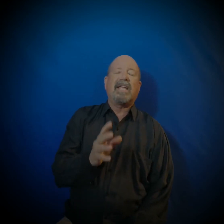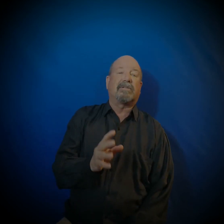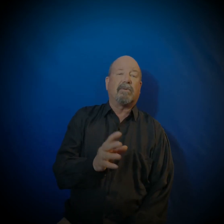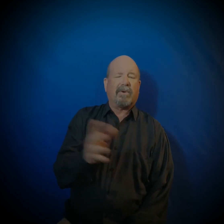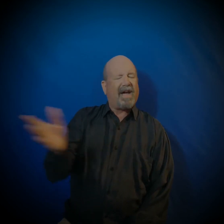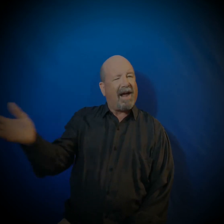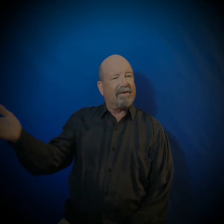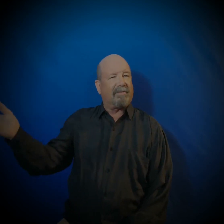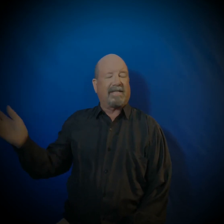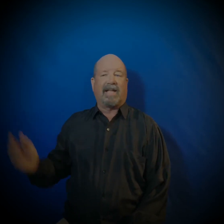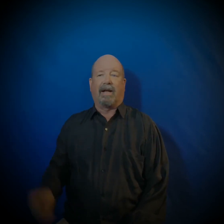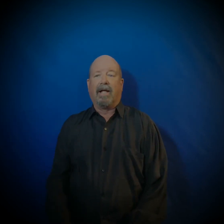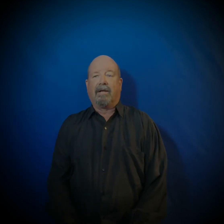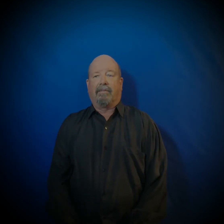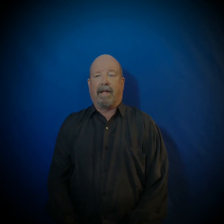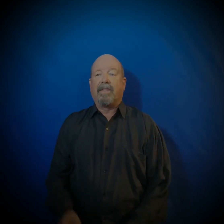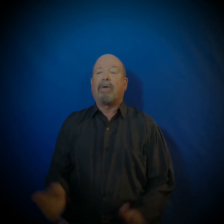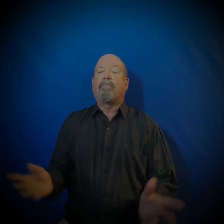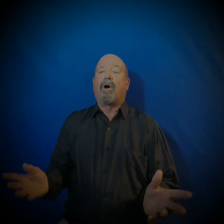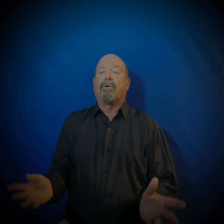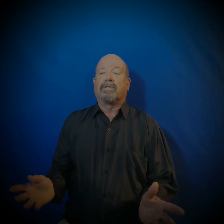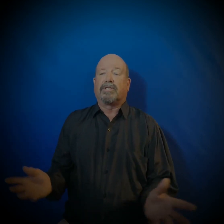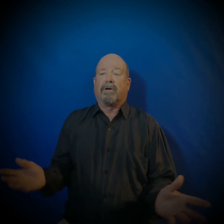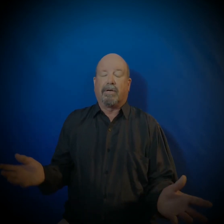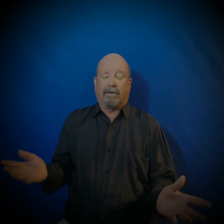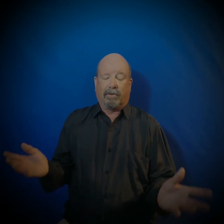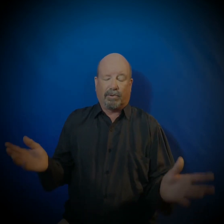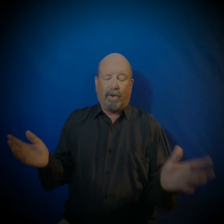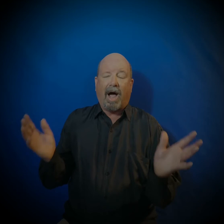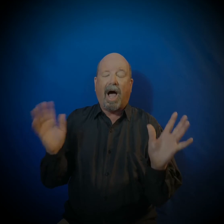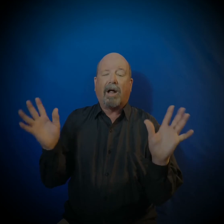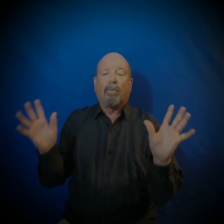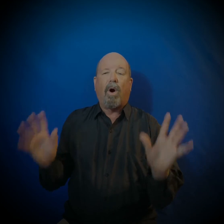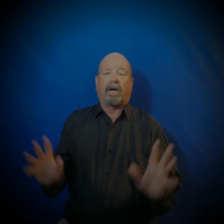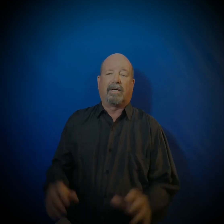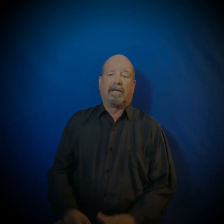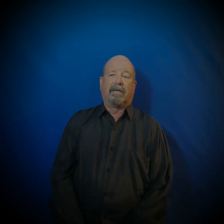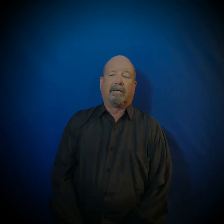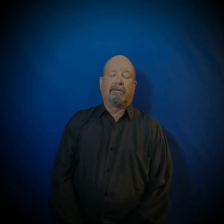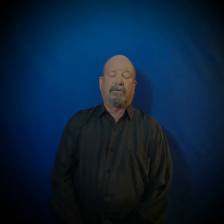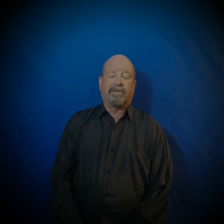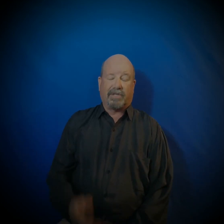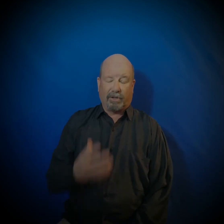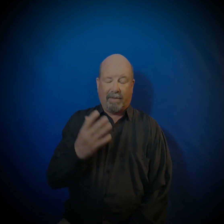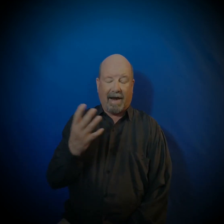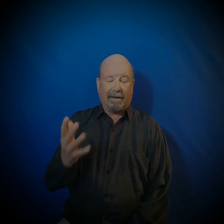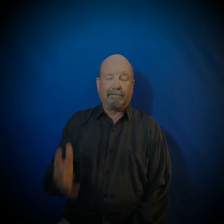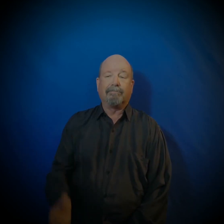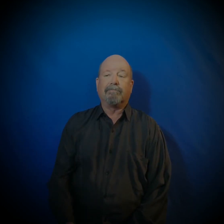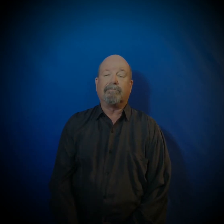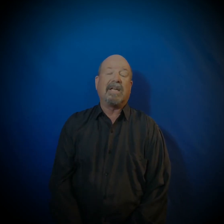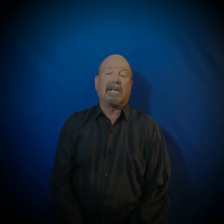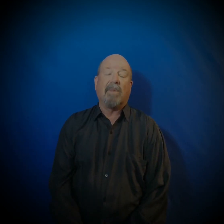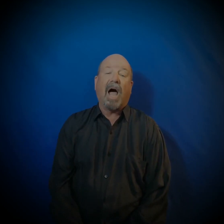pleased, retire into my cell, and there repose a turn or two. I'll walk to still my beating